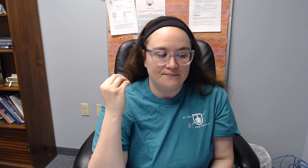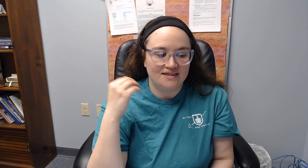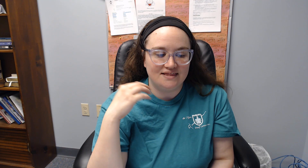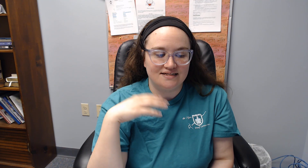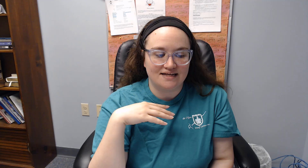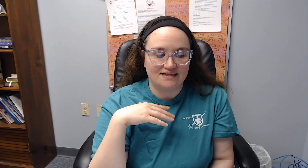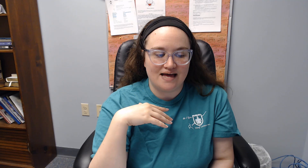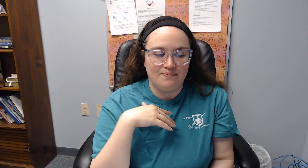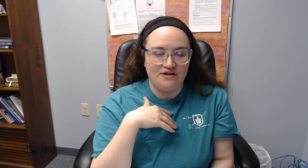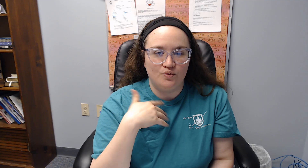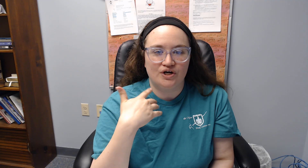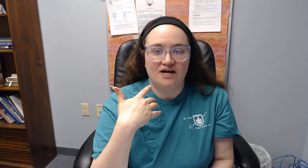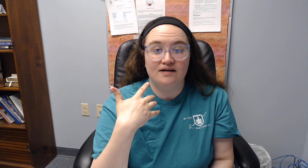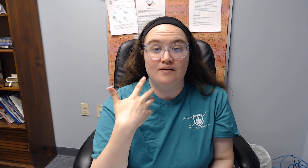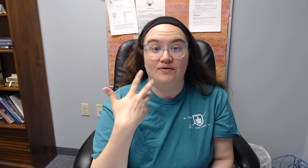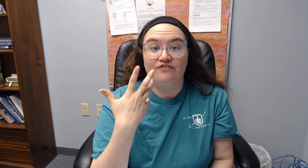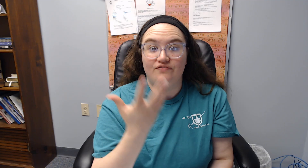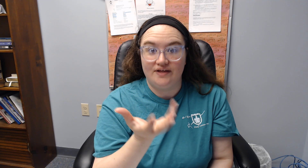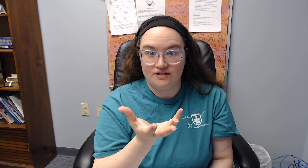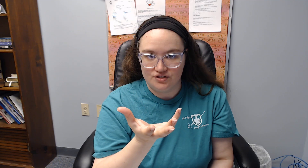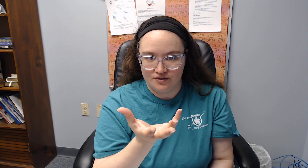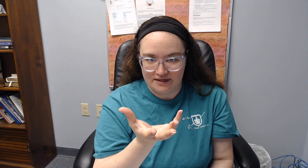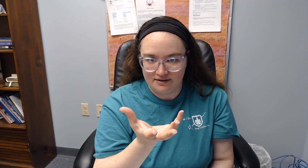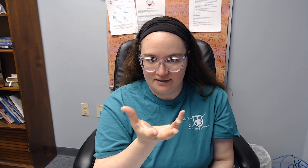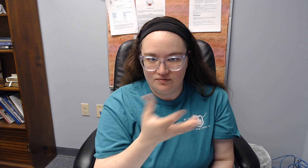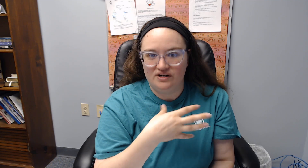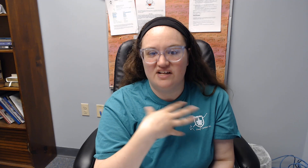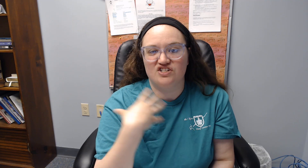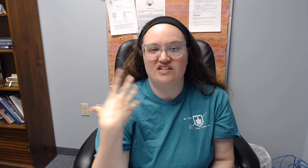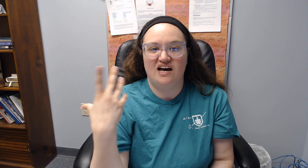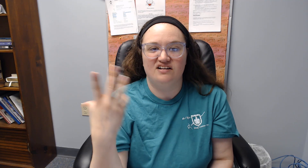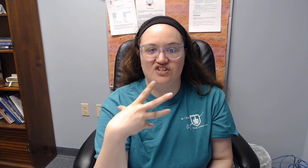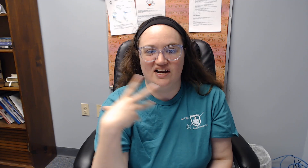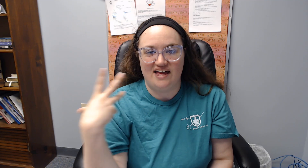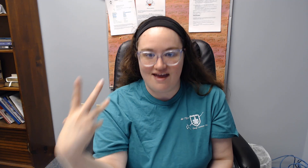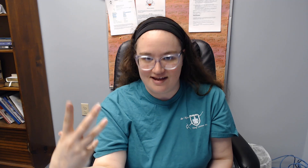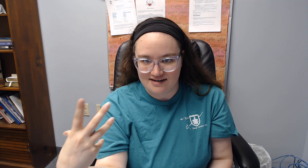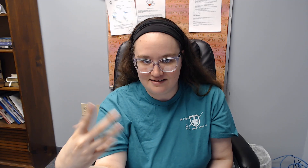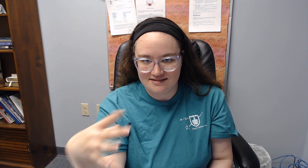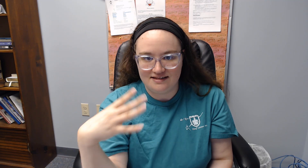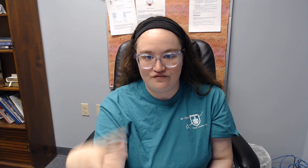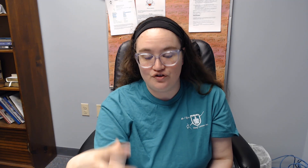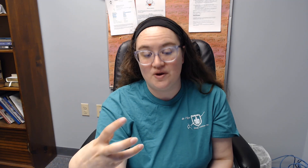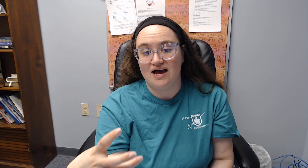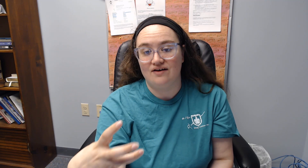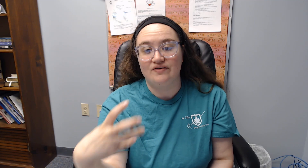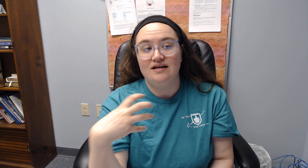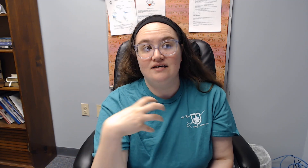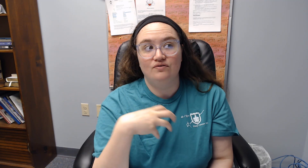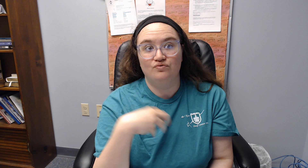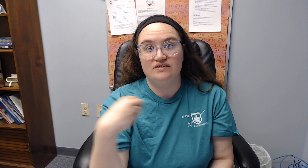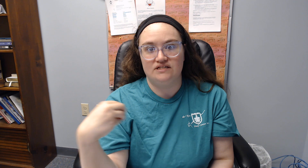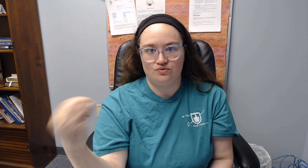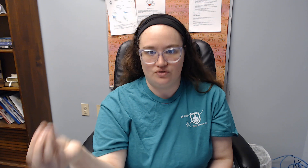things like that, but we're not going to be able to fix your hearing. We can just kind of try to aid it if you have residual hearing